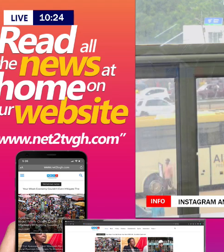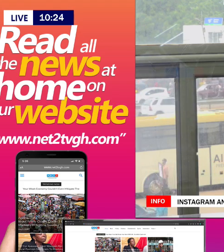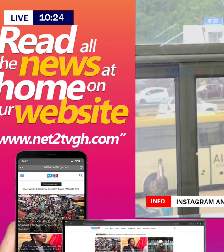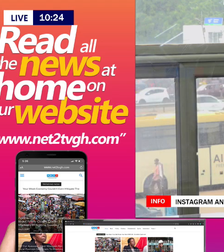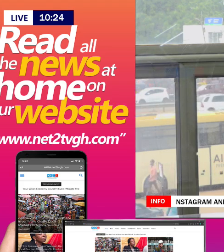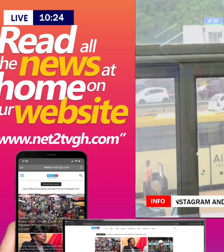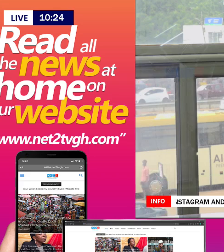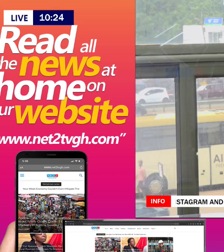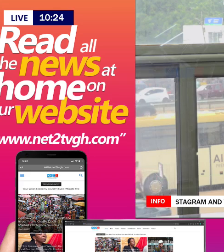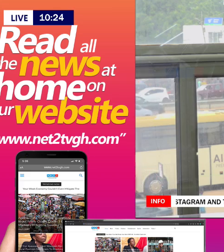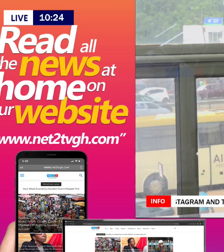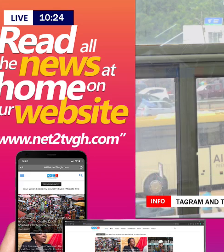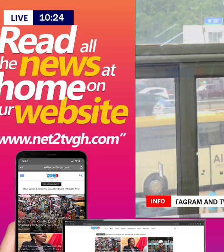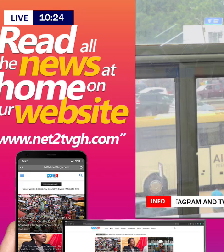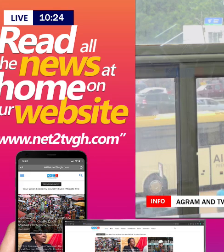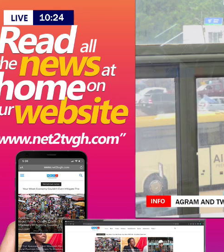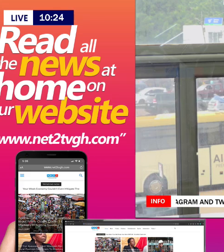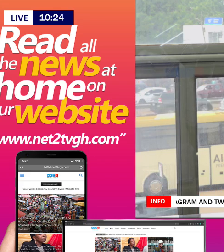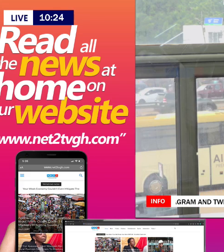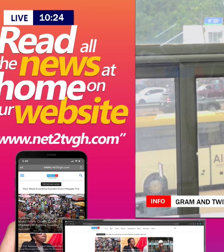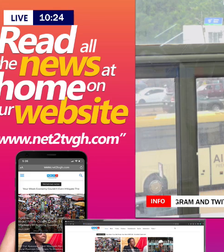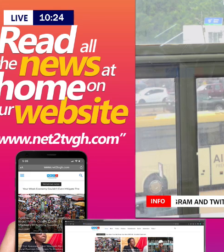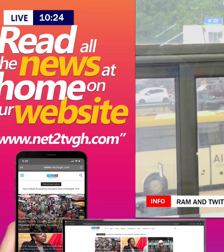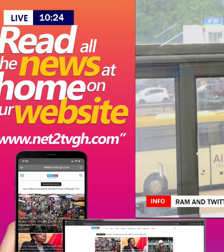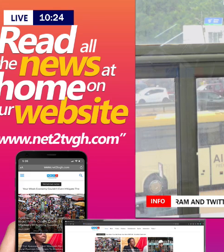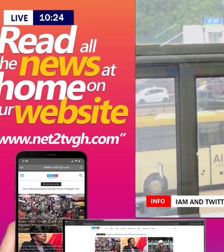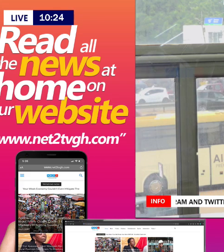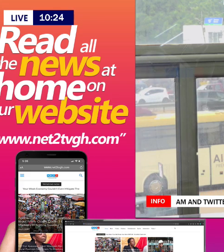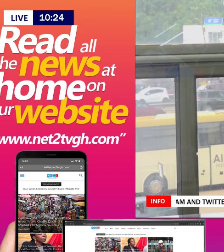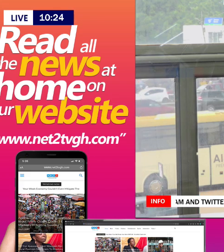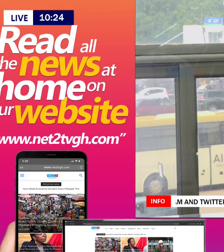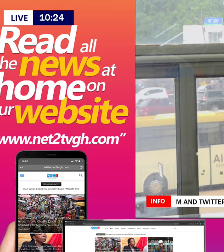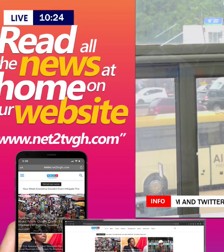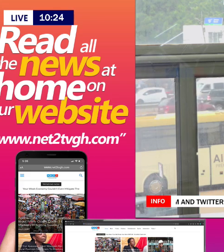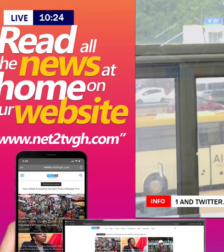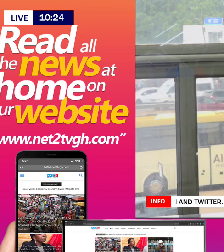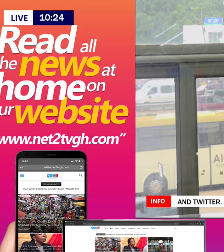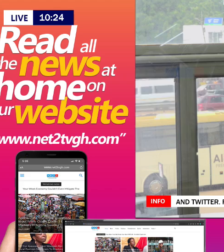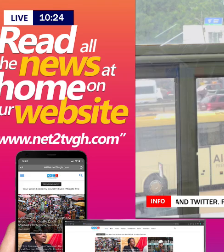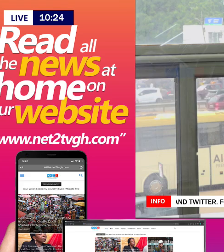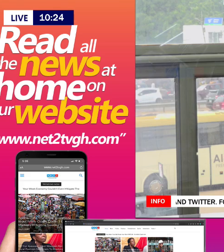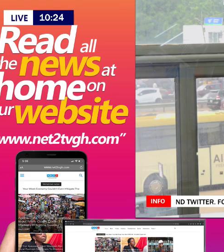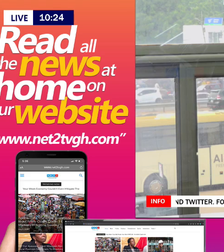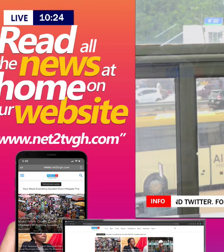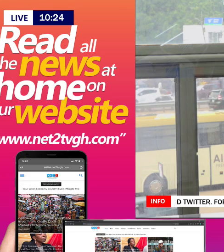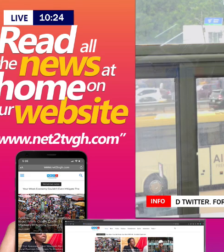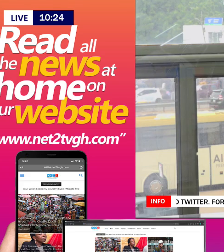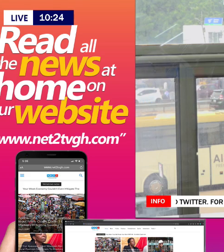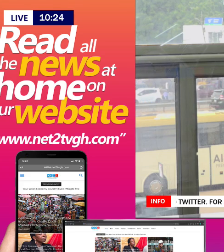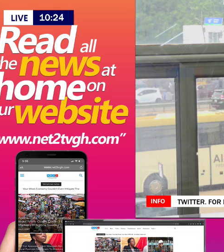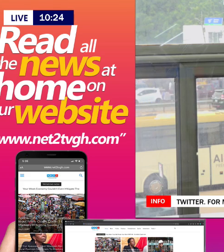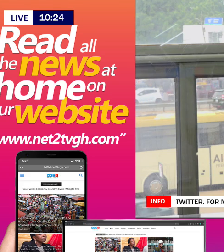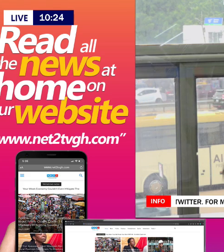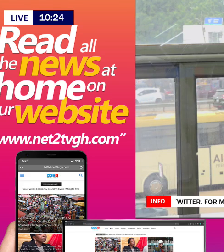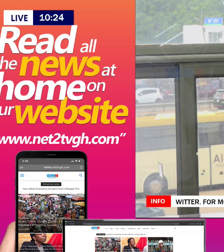ye. Nti NDC fo no omu dwin se the electoral commission e ye no omu ni omu nya adwen a ubetimi asusu ho